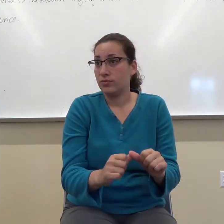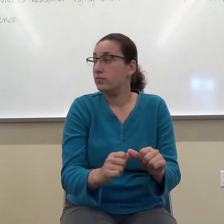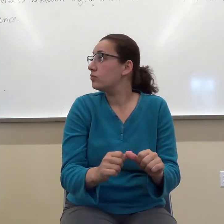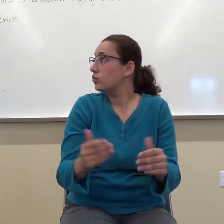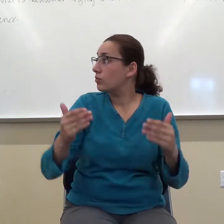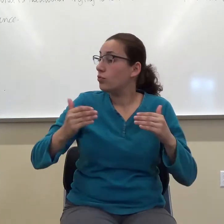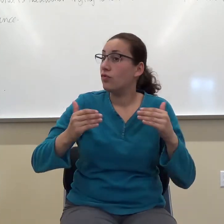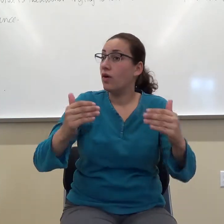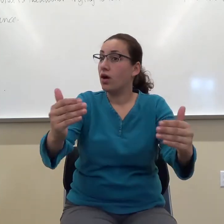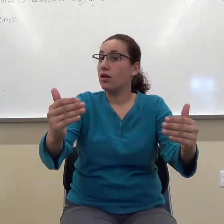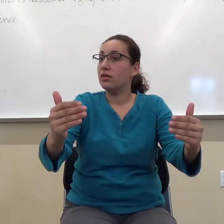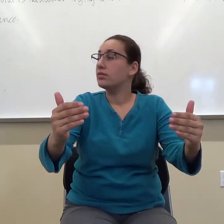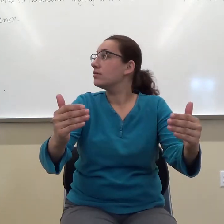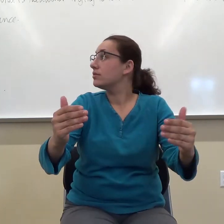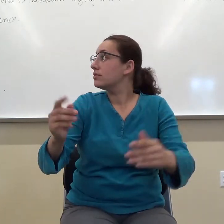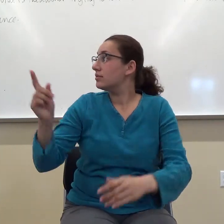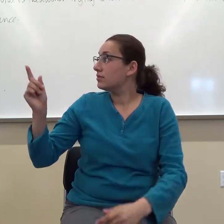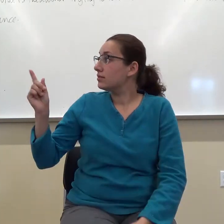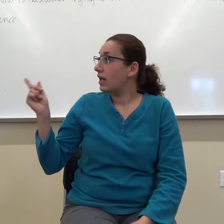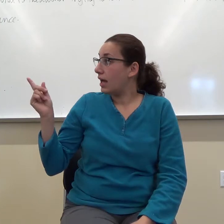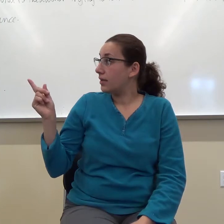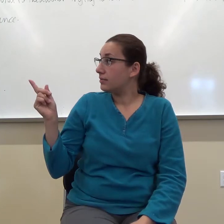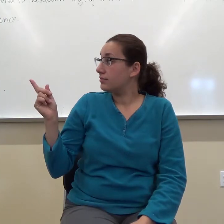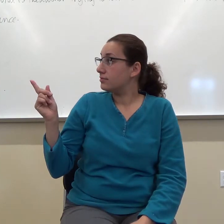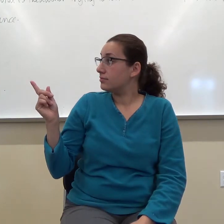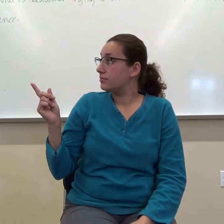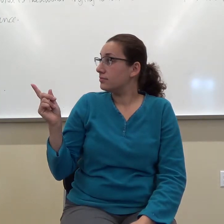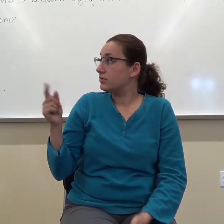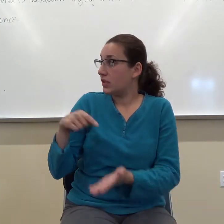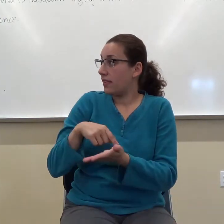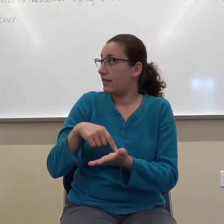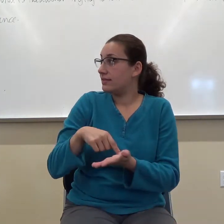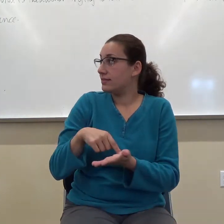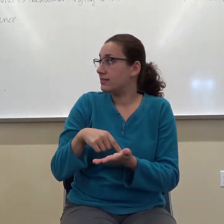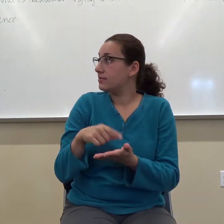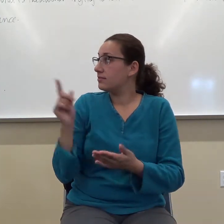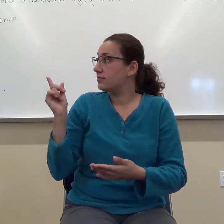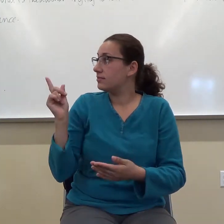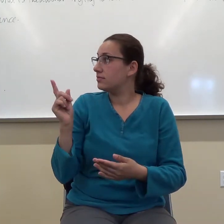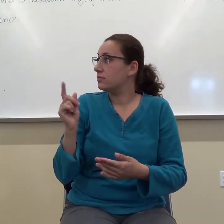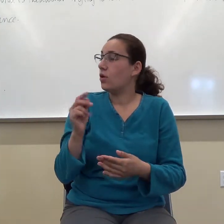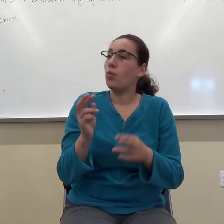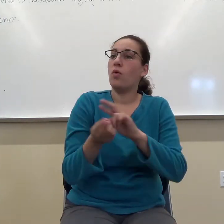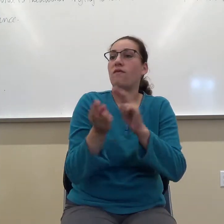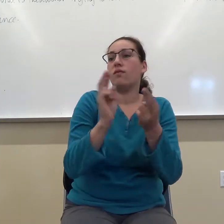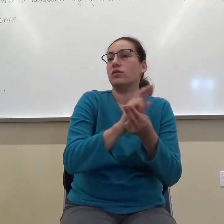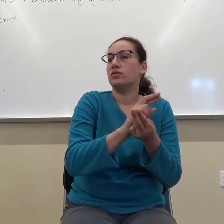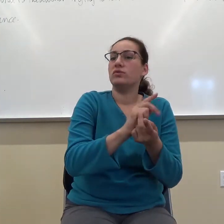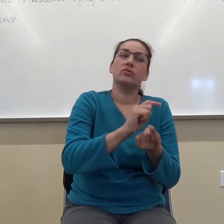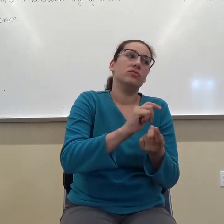on to this today, where I'm going to move you forward with the next homework,